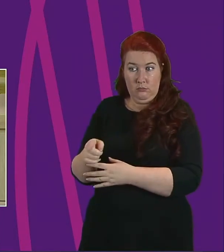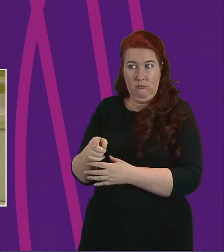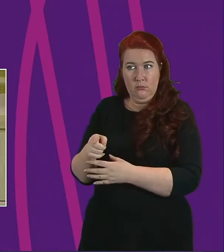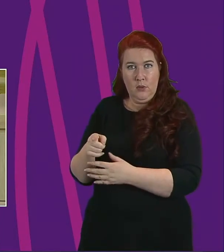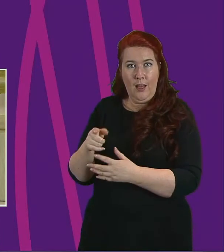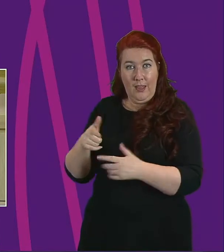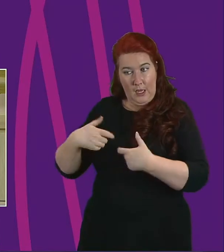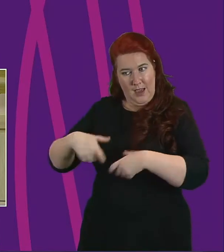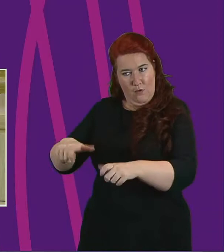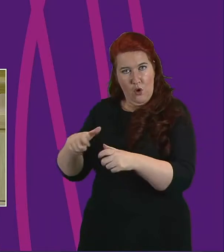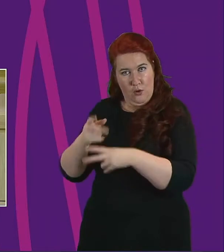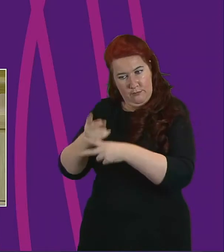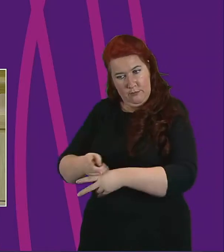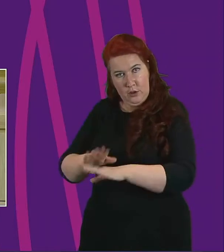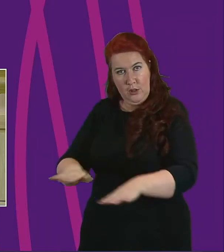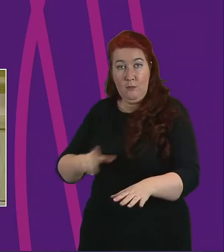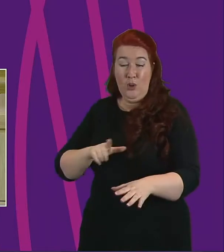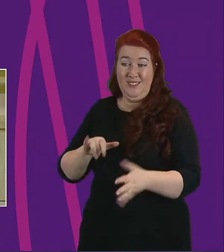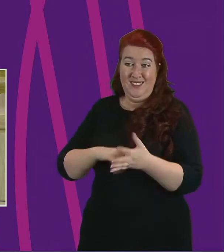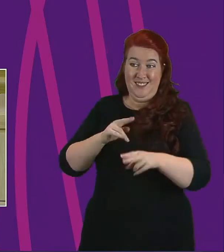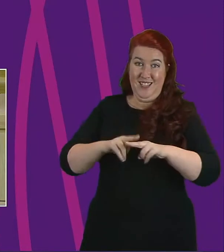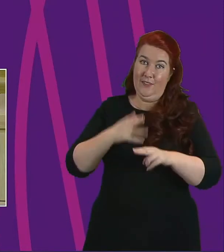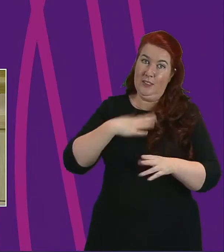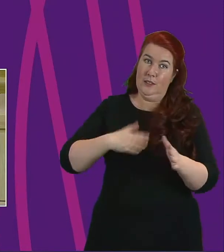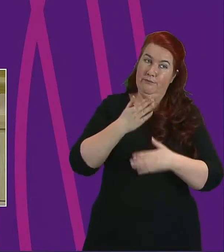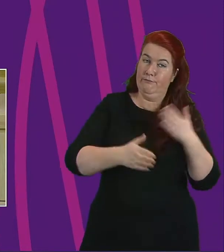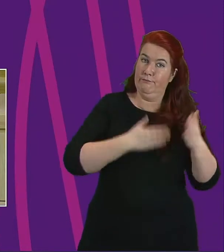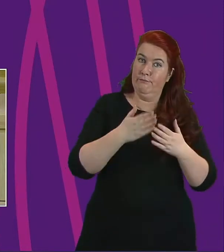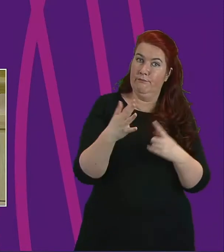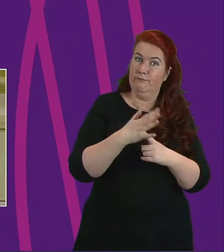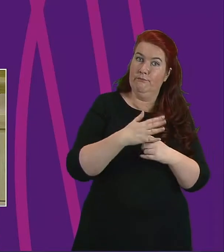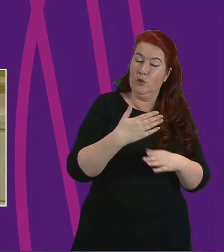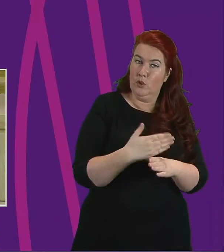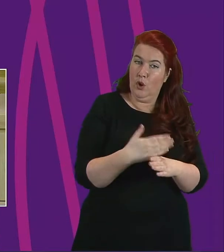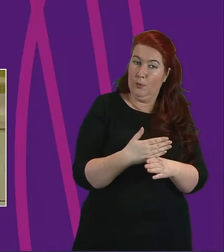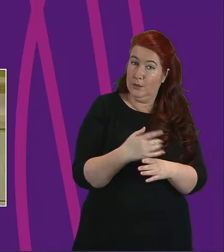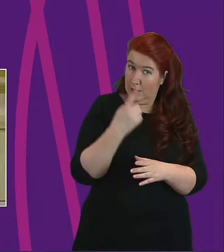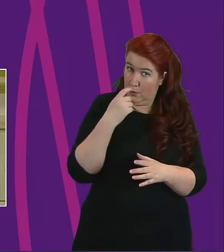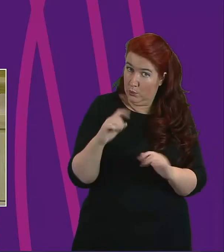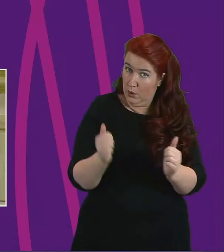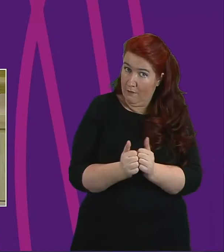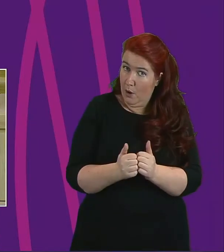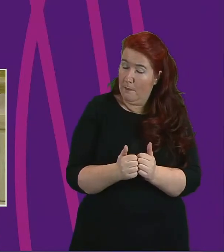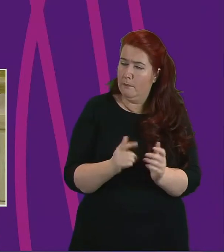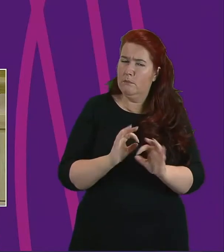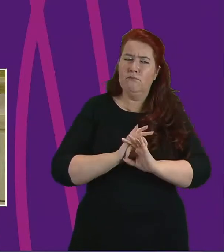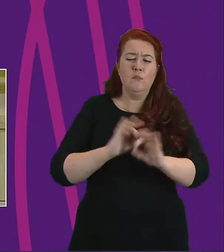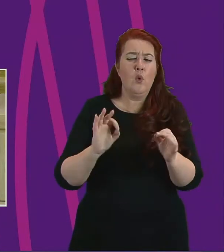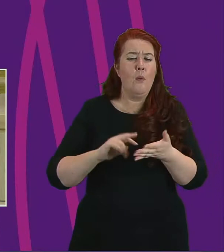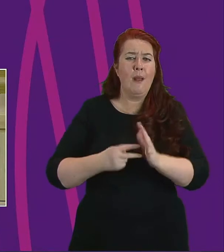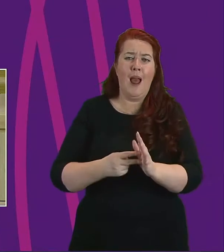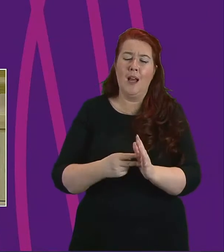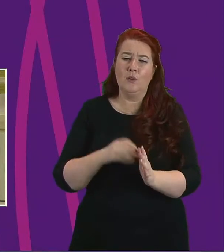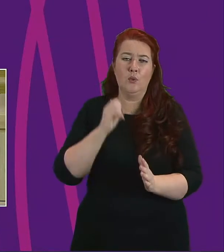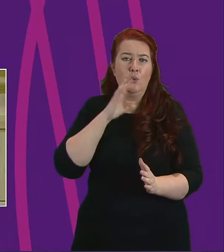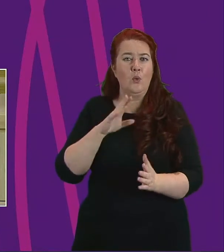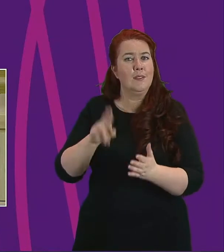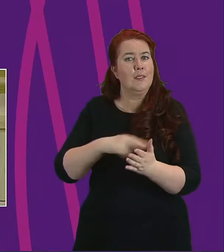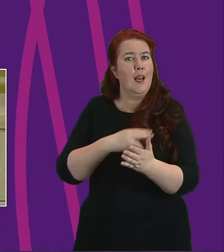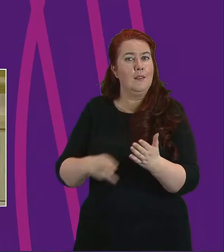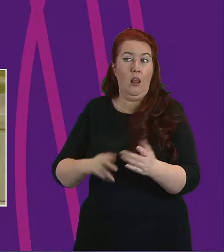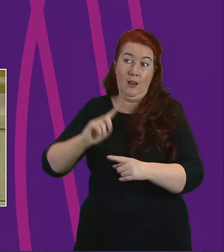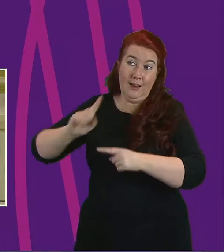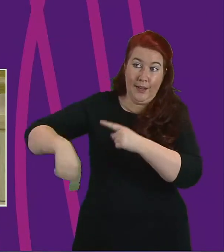continue in their vital duties, and can he confirm finally that there are absolutely no plans to cancel next year's exam